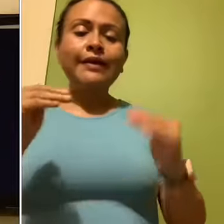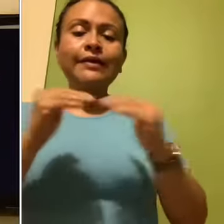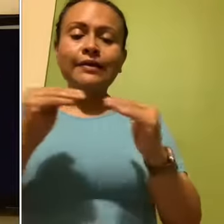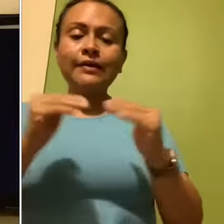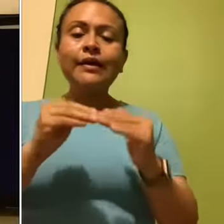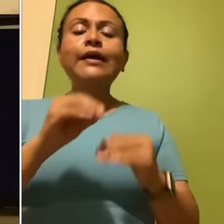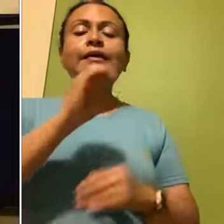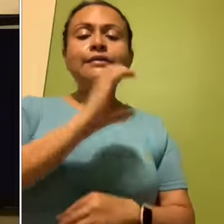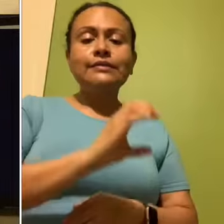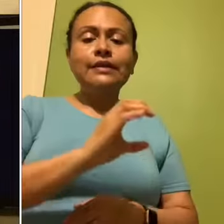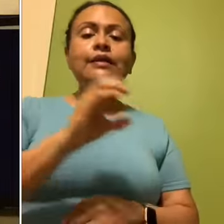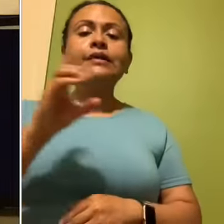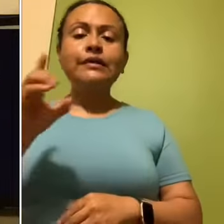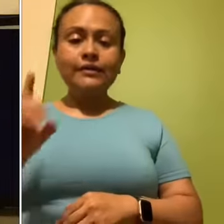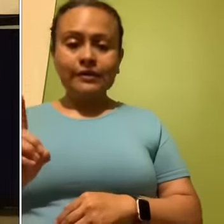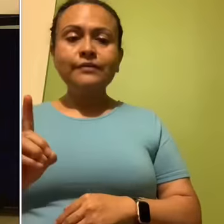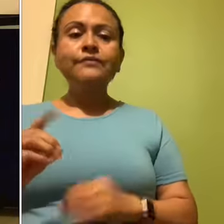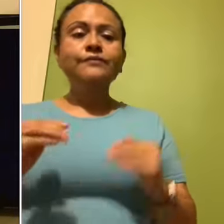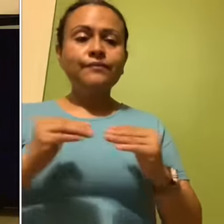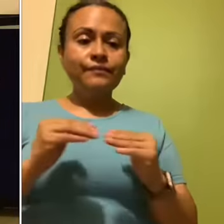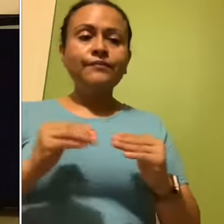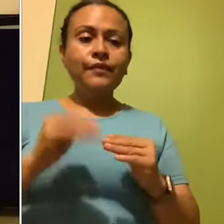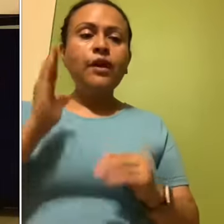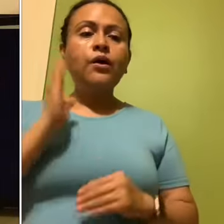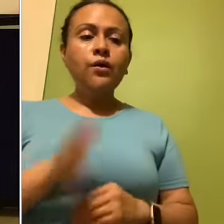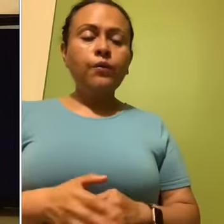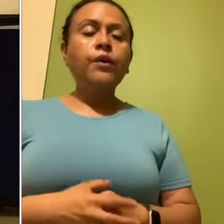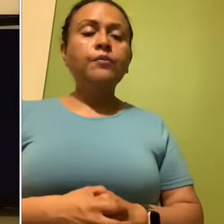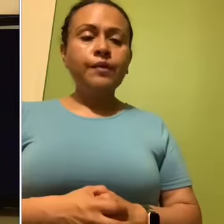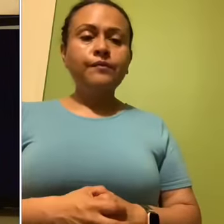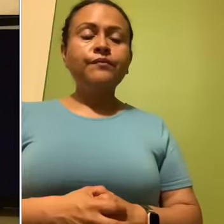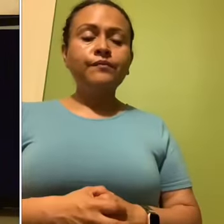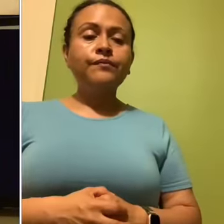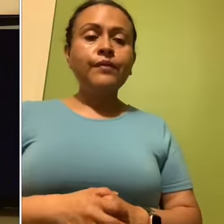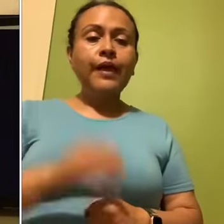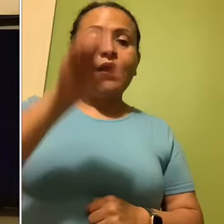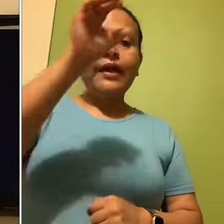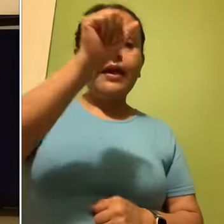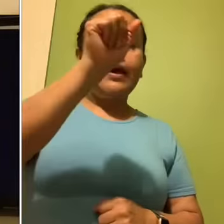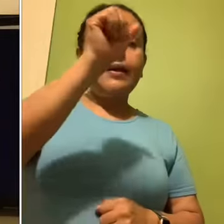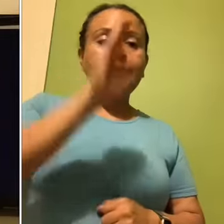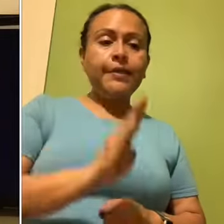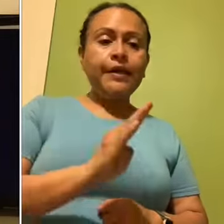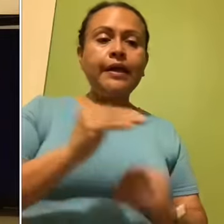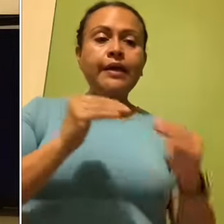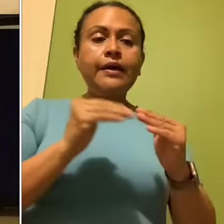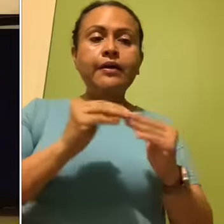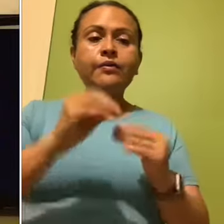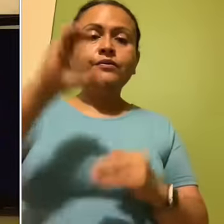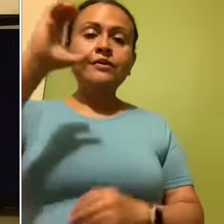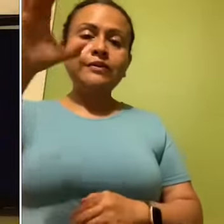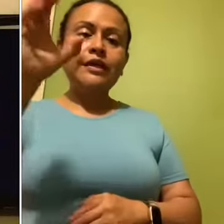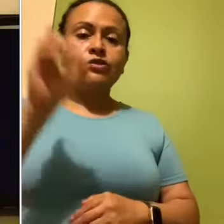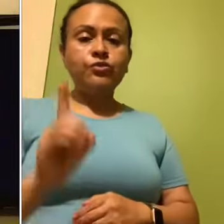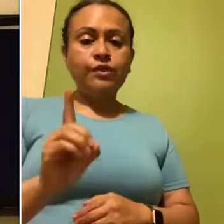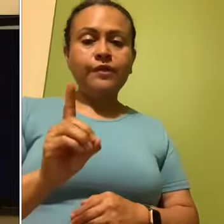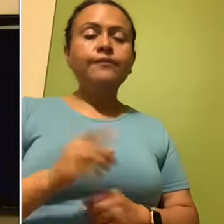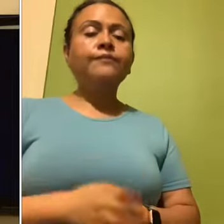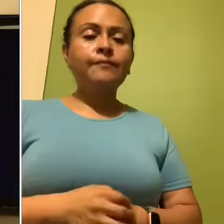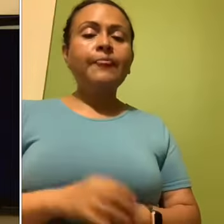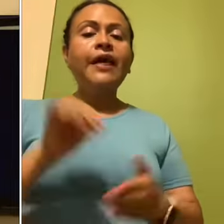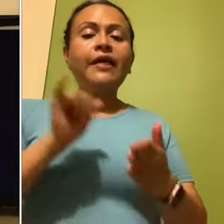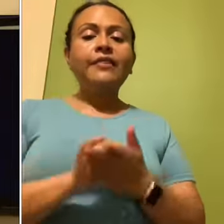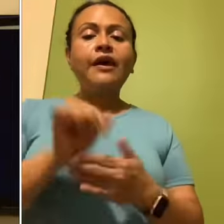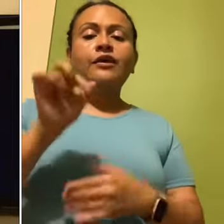is going to be equal to the ratio of C to D, is equal to the ratio of C